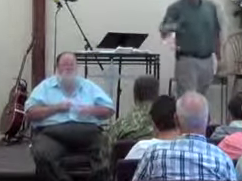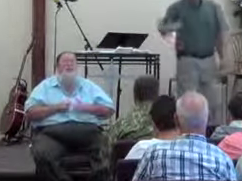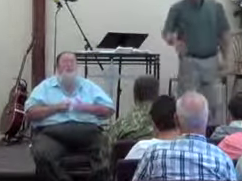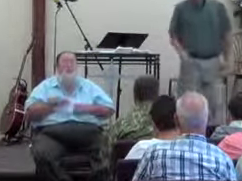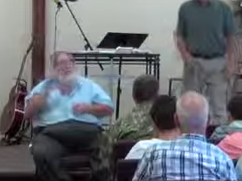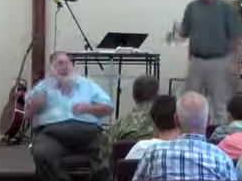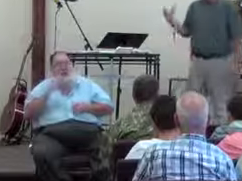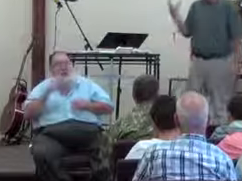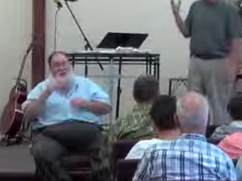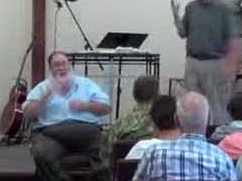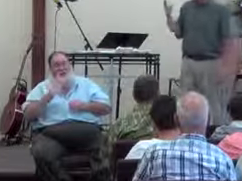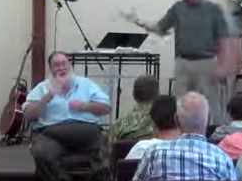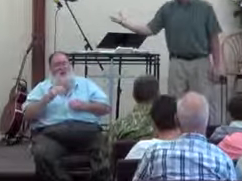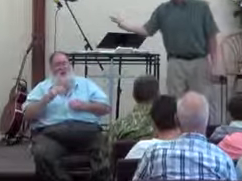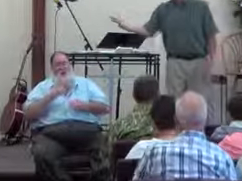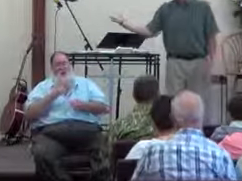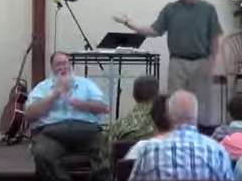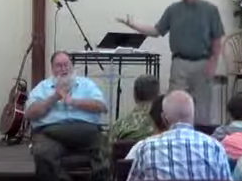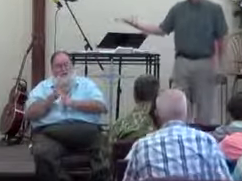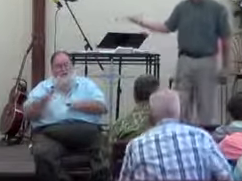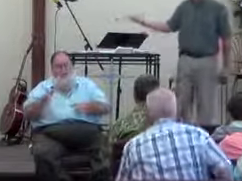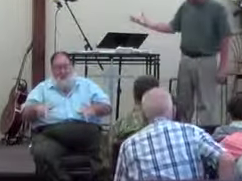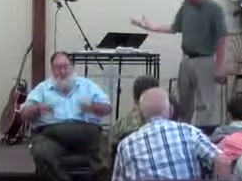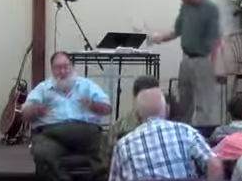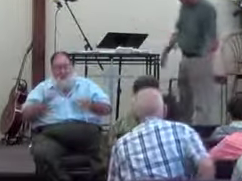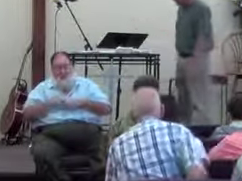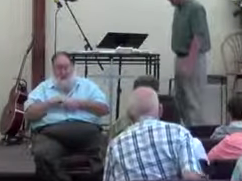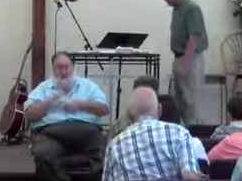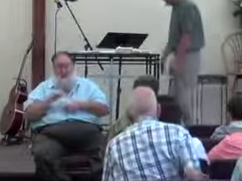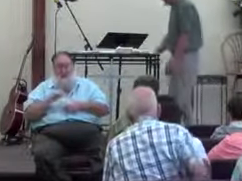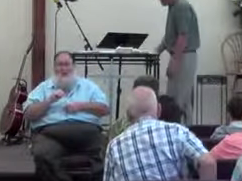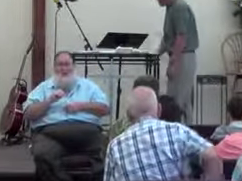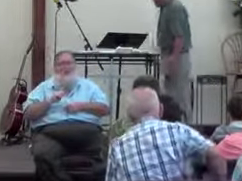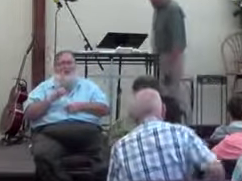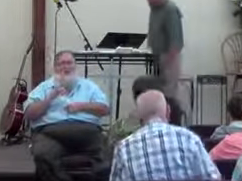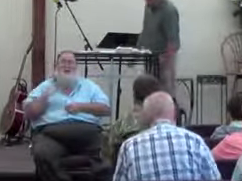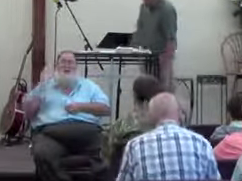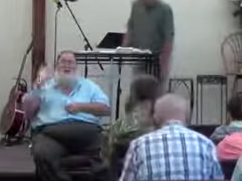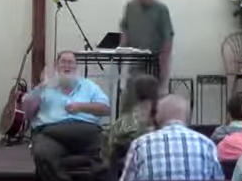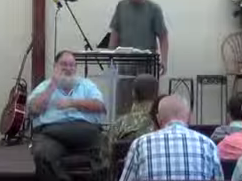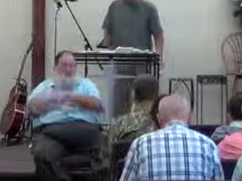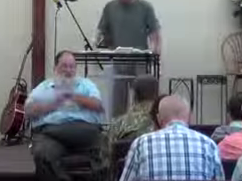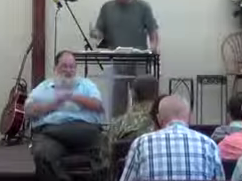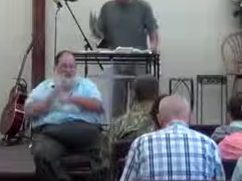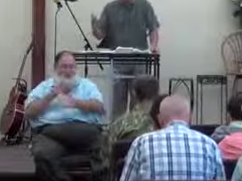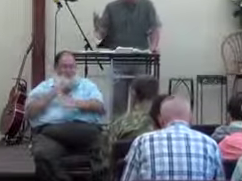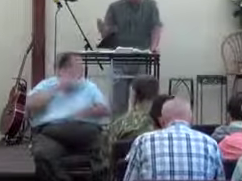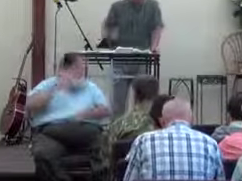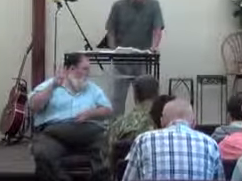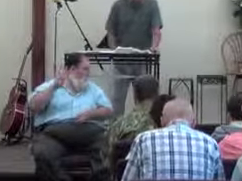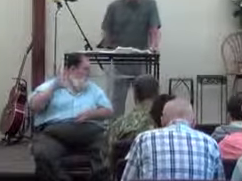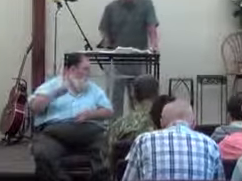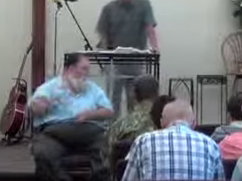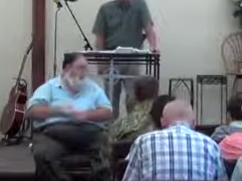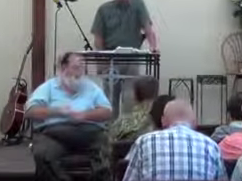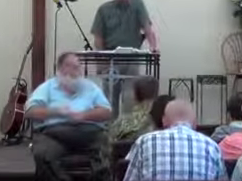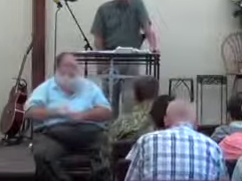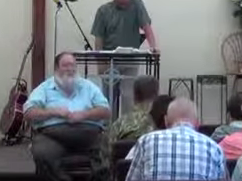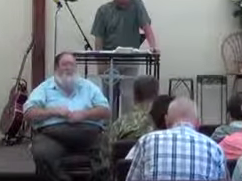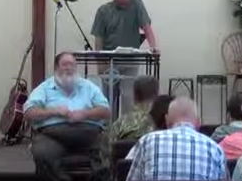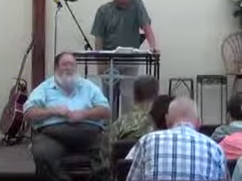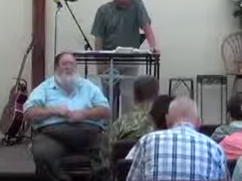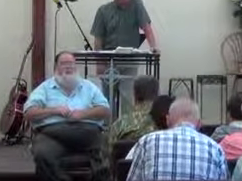holds your life in his very hand, you've turned your back from. He said, he holds your very